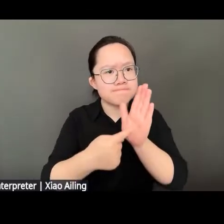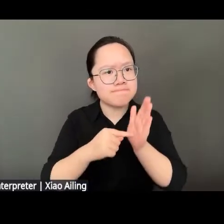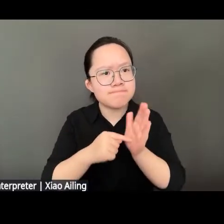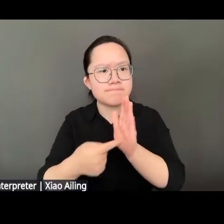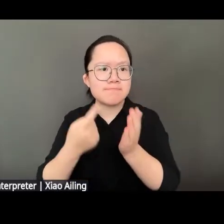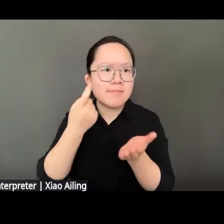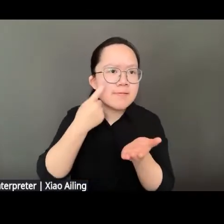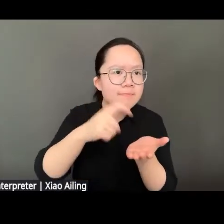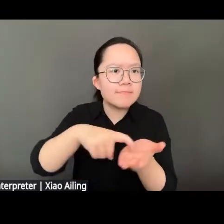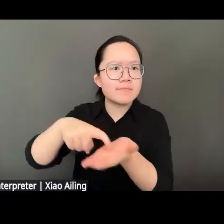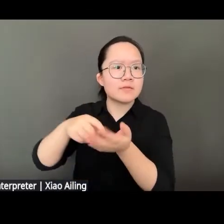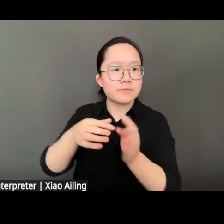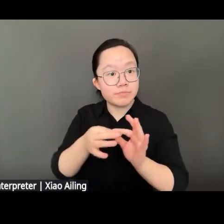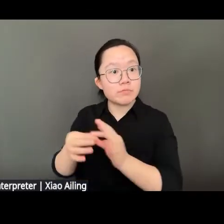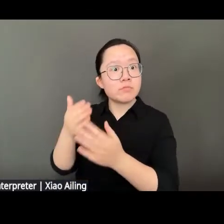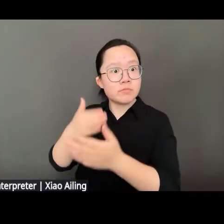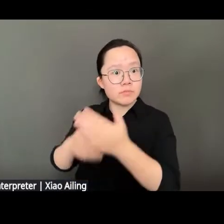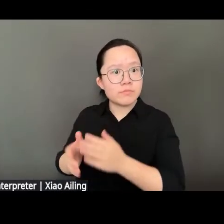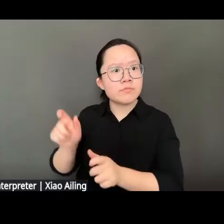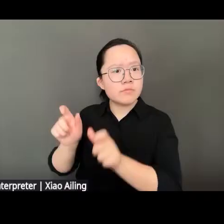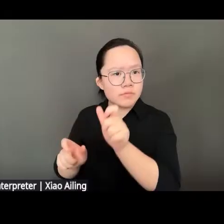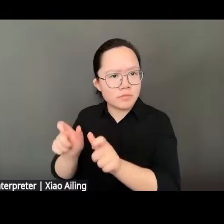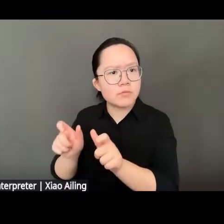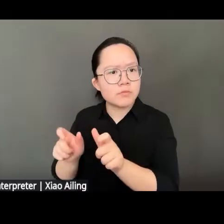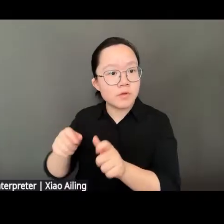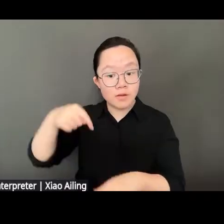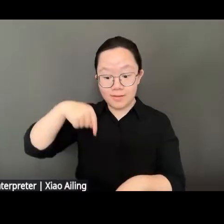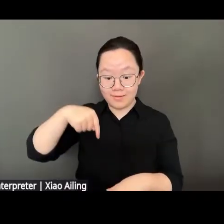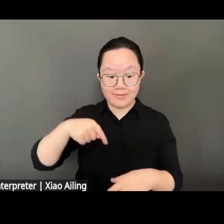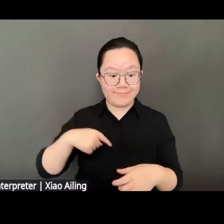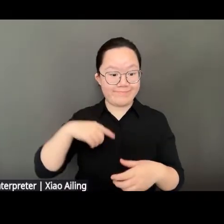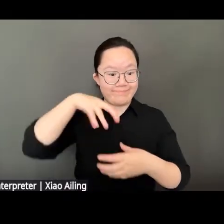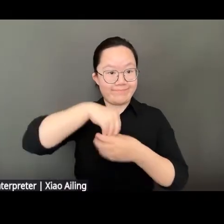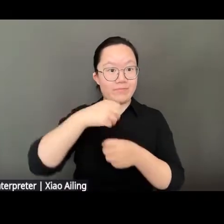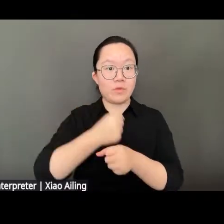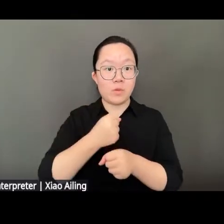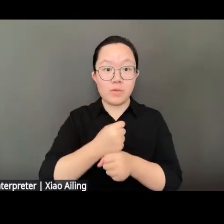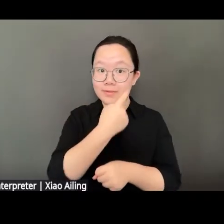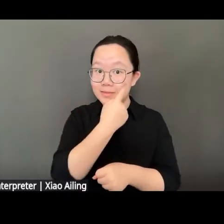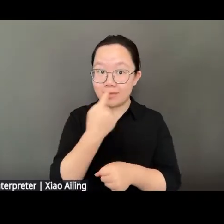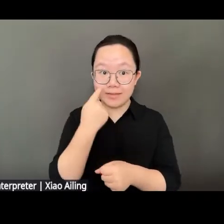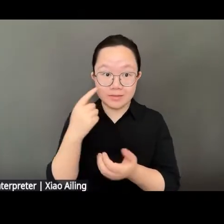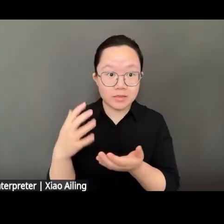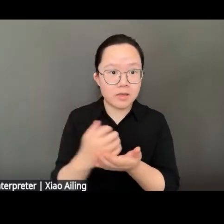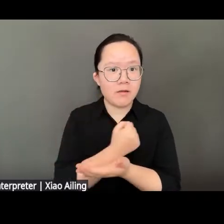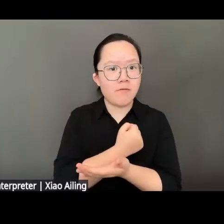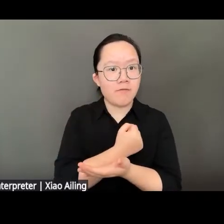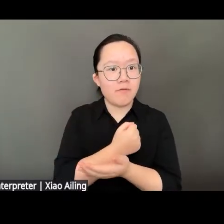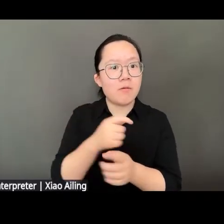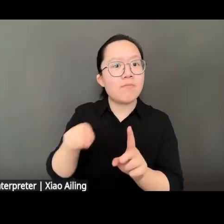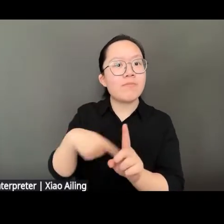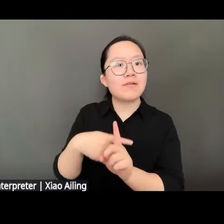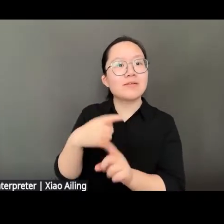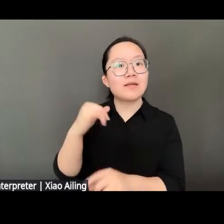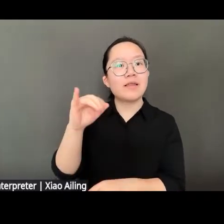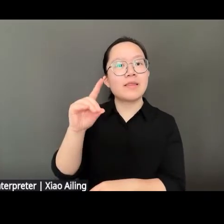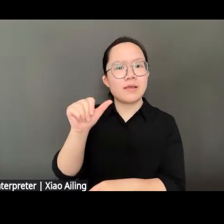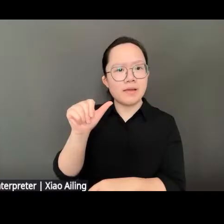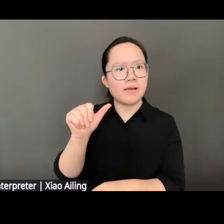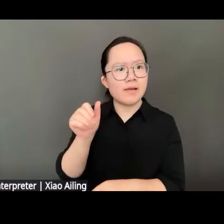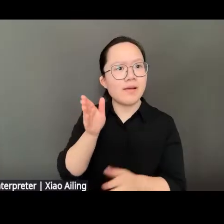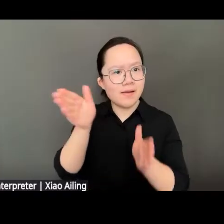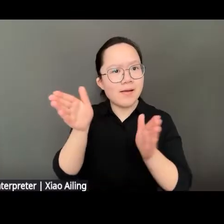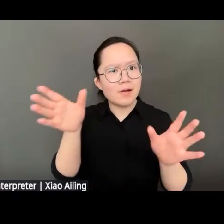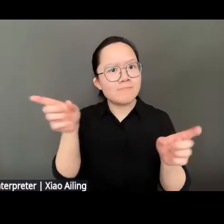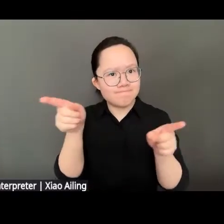International Disability Alliance co-led the program, and that partnership set the scene. The program would look